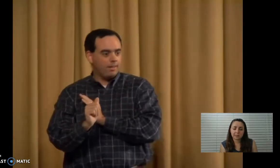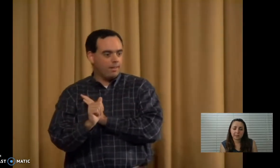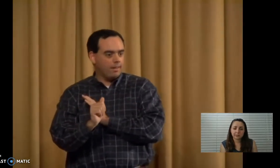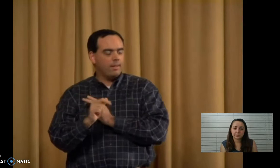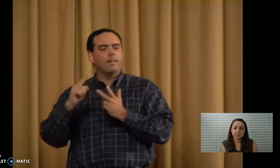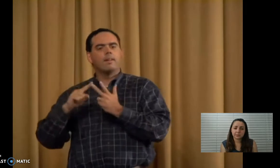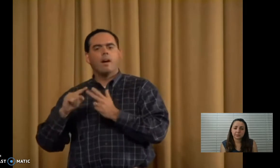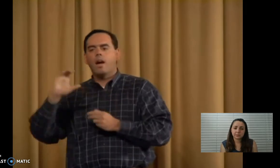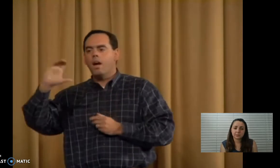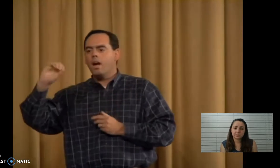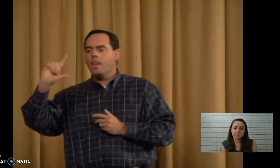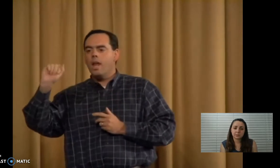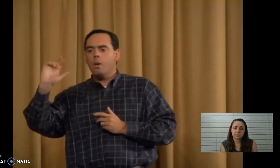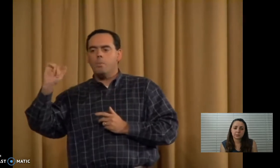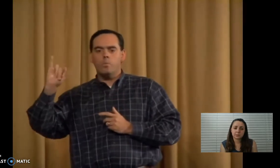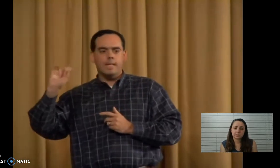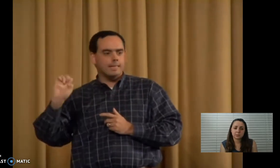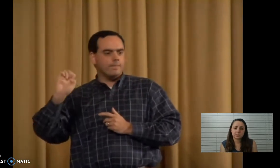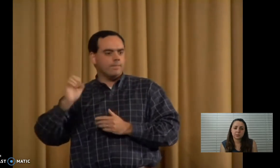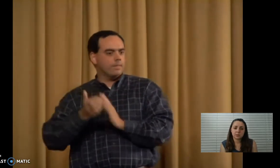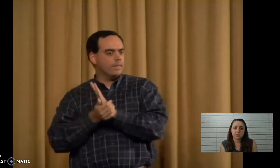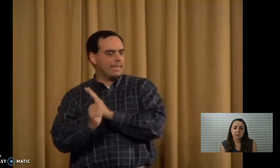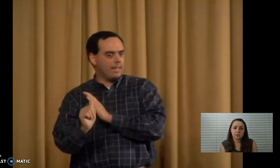problem-solving skills,